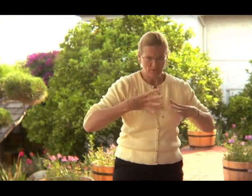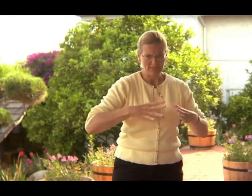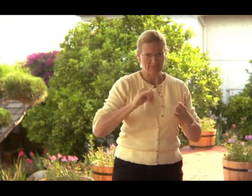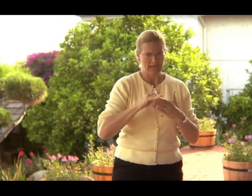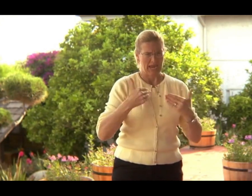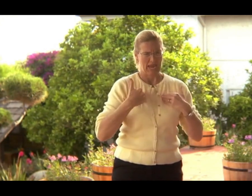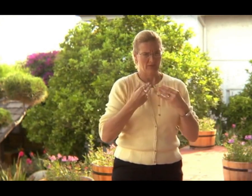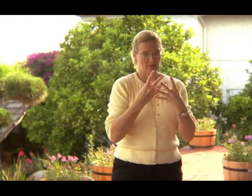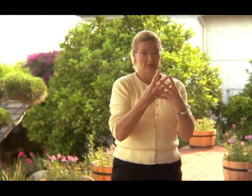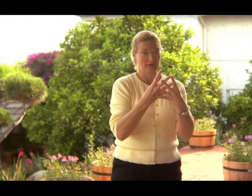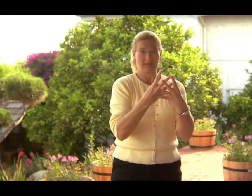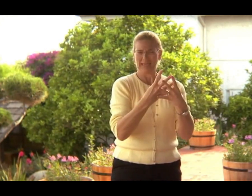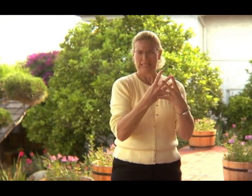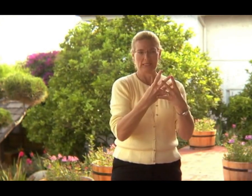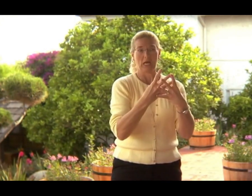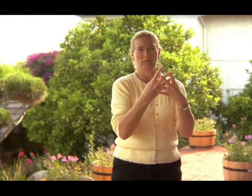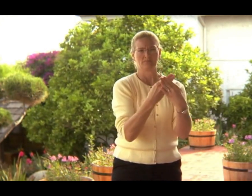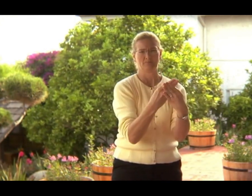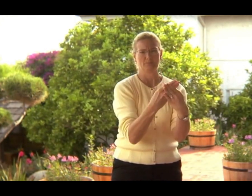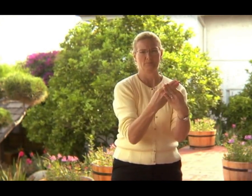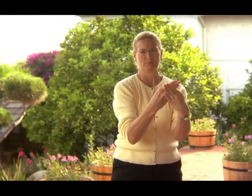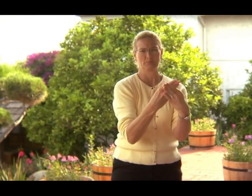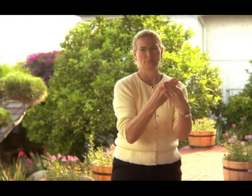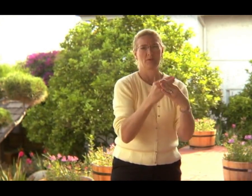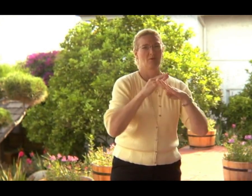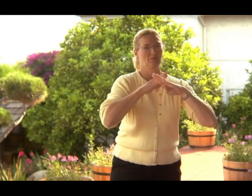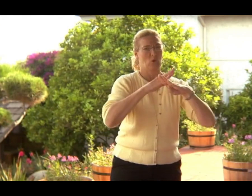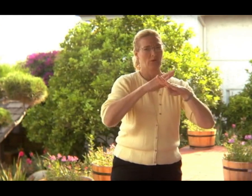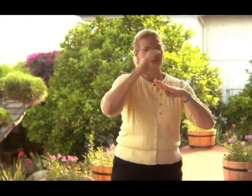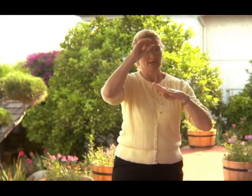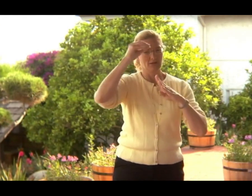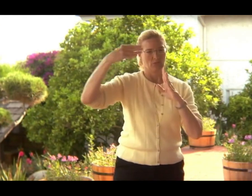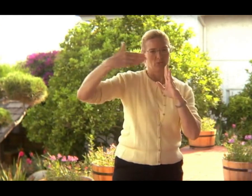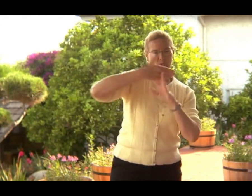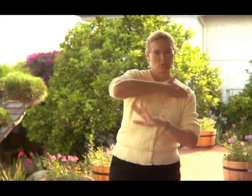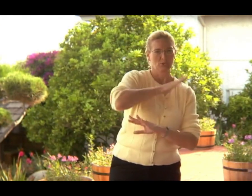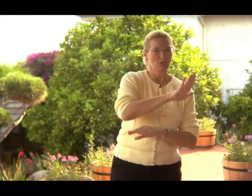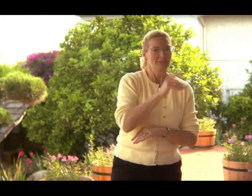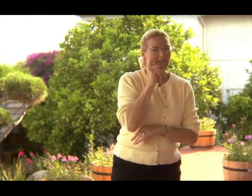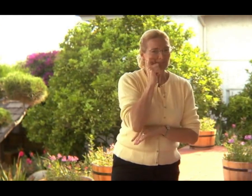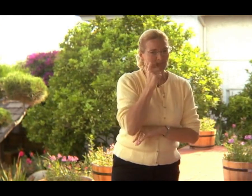Choose hats and clothing that have a tight weave to avoid letting the sun reach your skin.